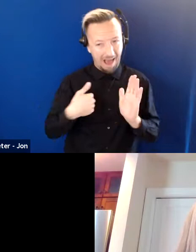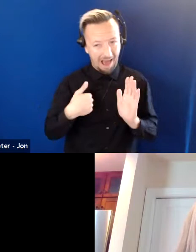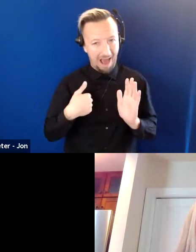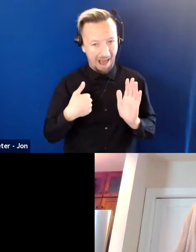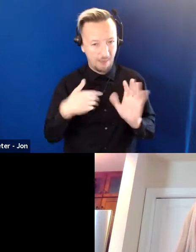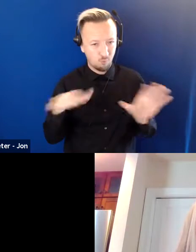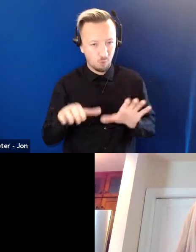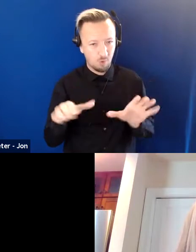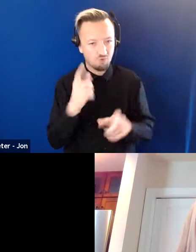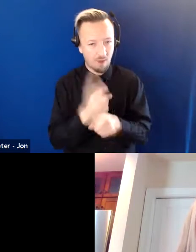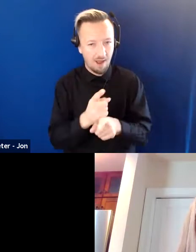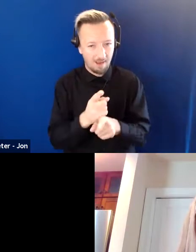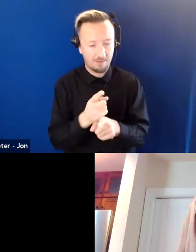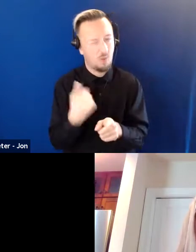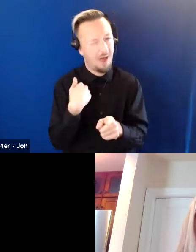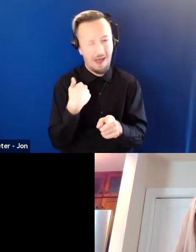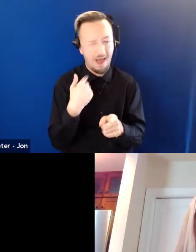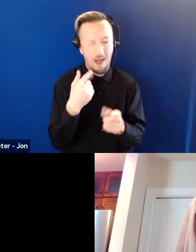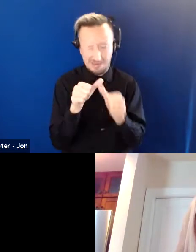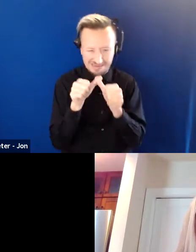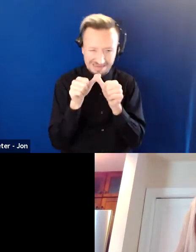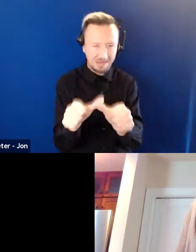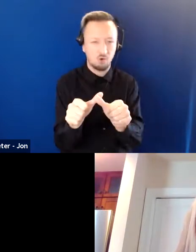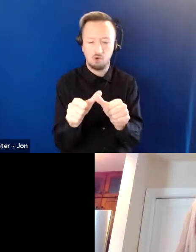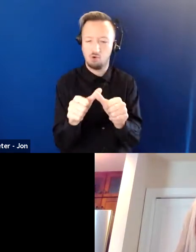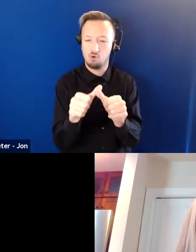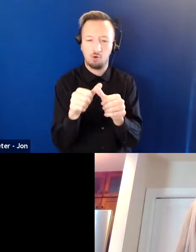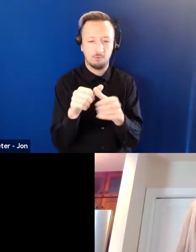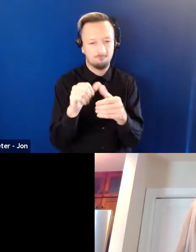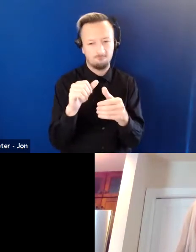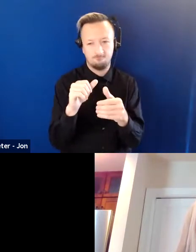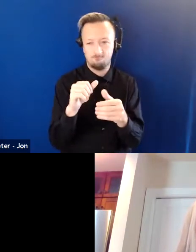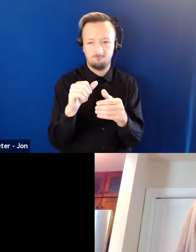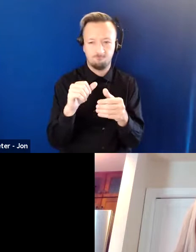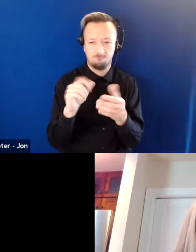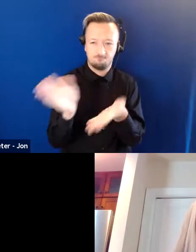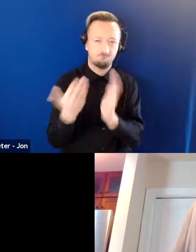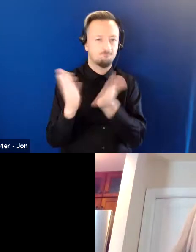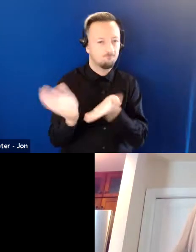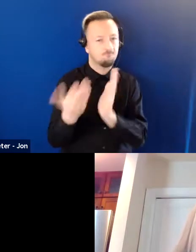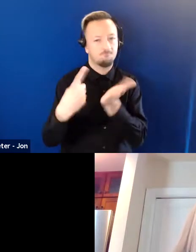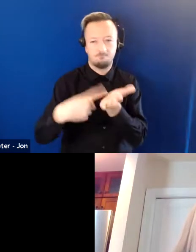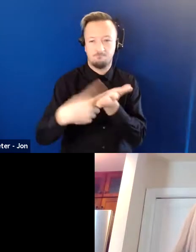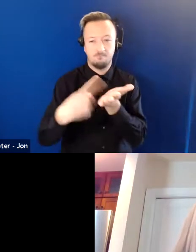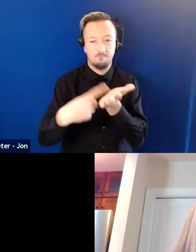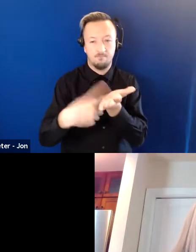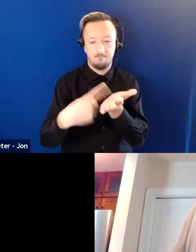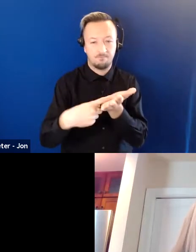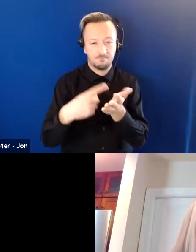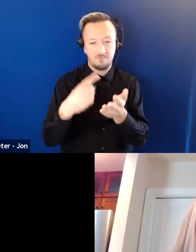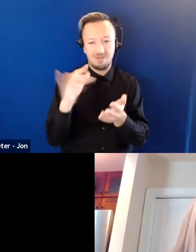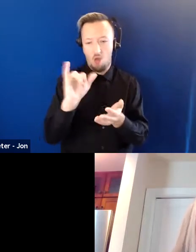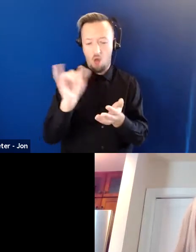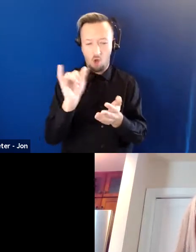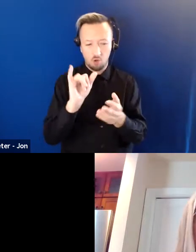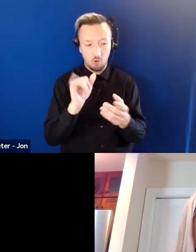will continue to have that, continue to learn how to have that in a way that is respectful to the person that I'm